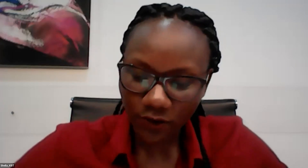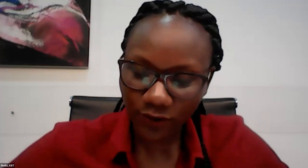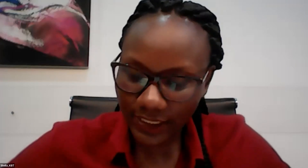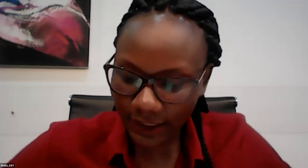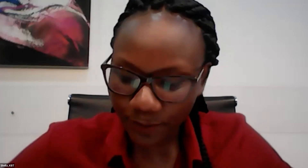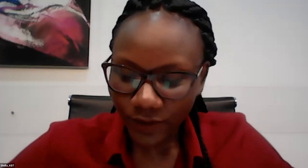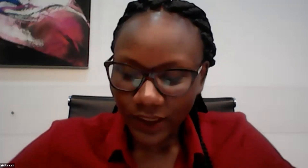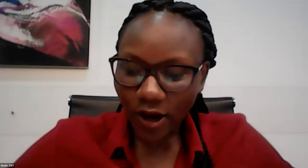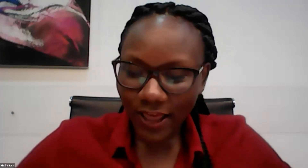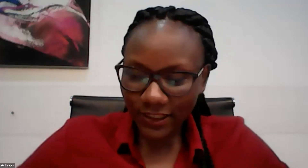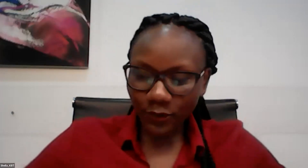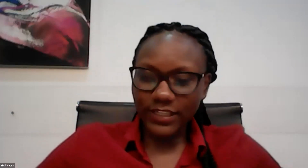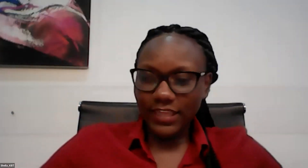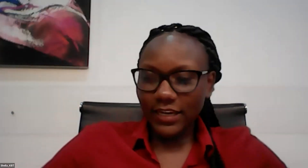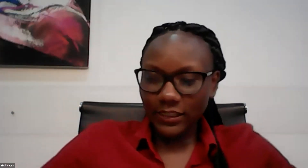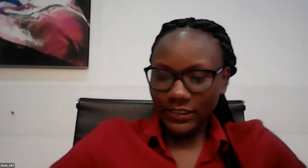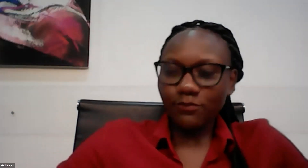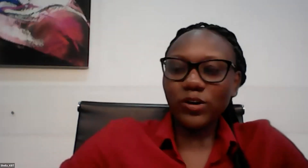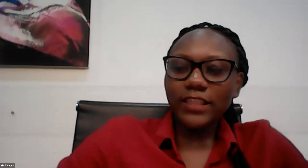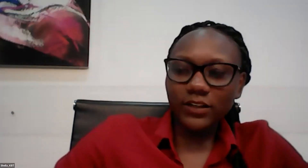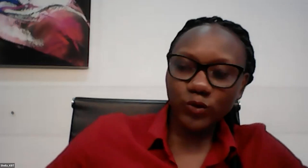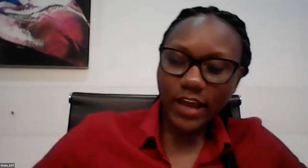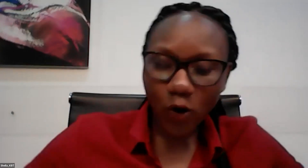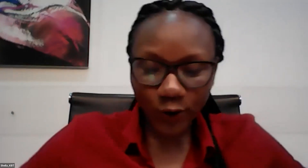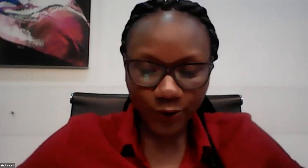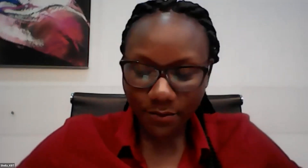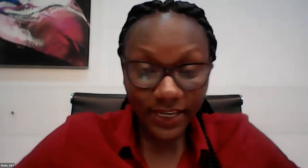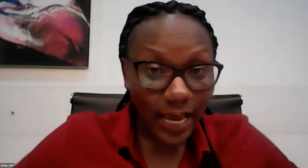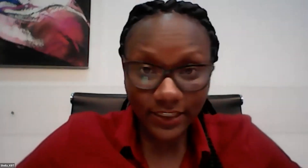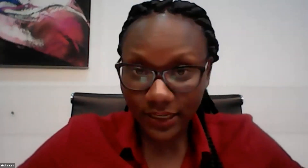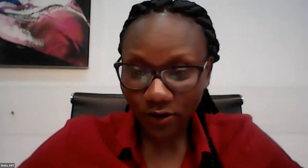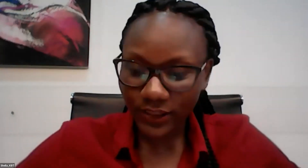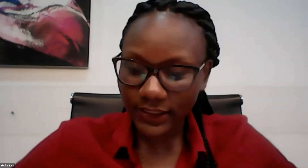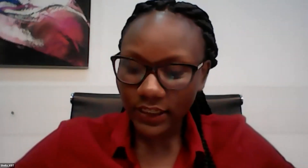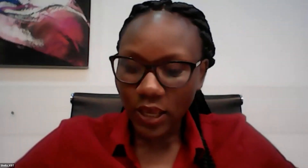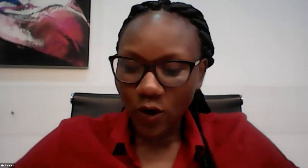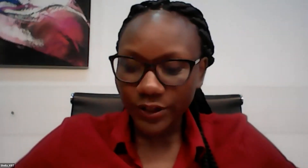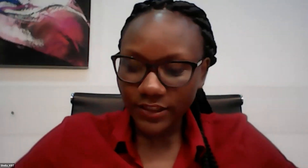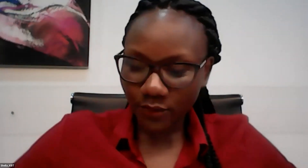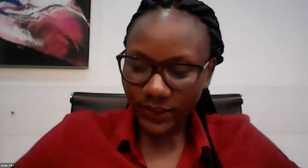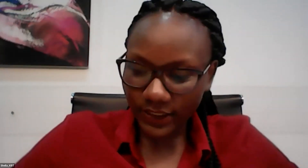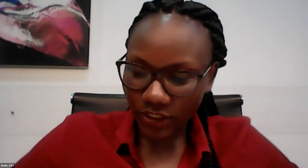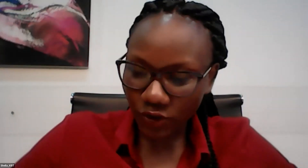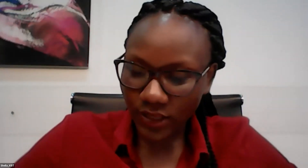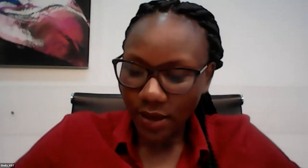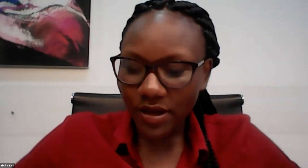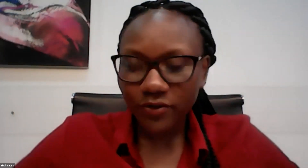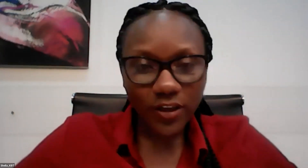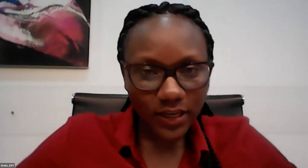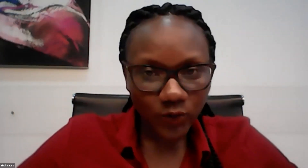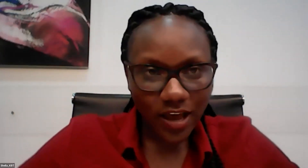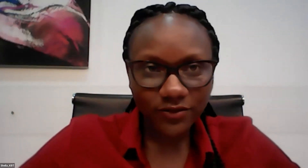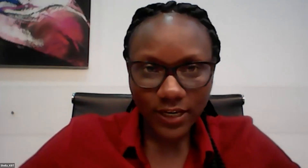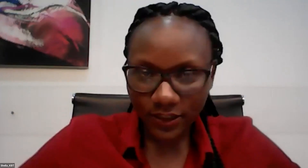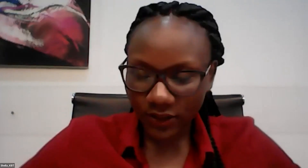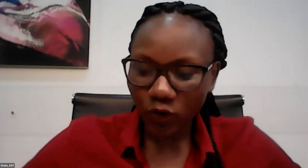have for the day. Now, at this point, I think it's important that we now go to the main agenda of the day, which is the presentations. But before